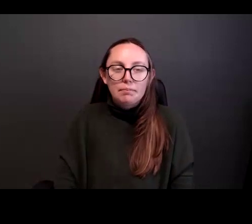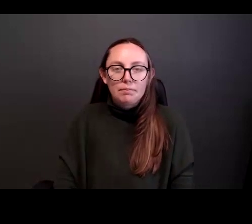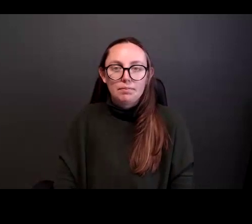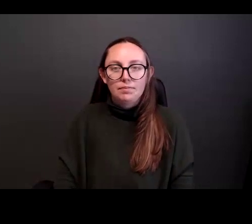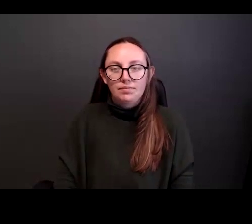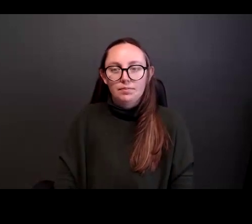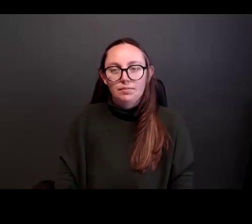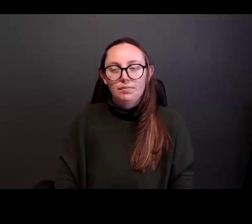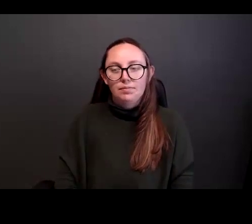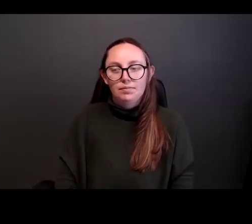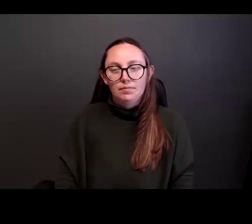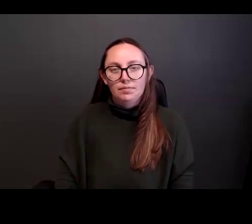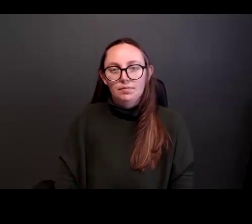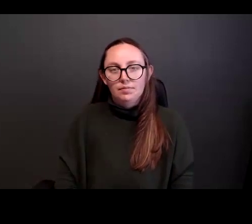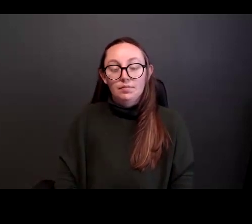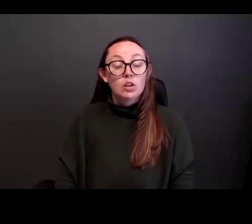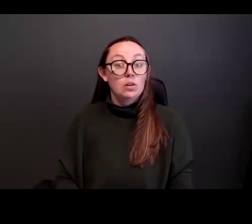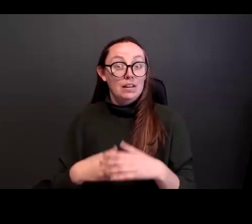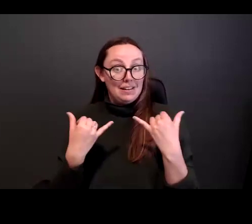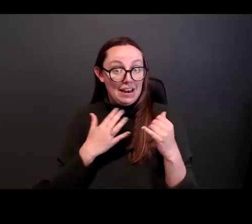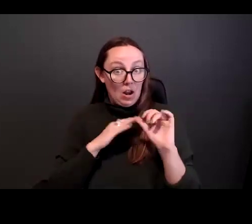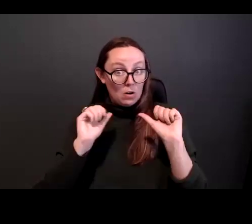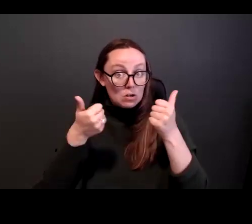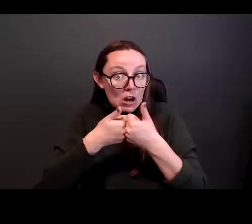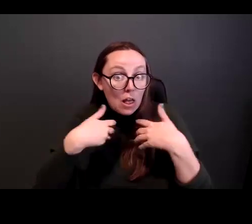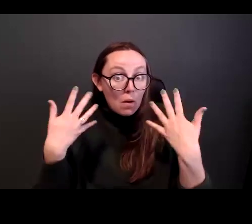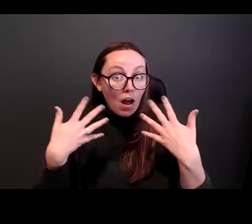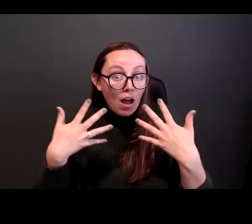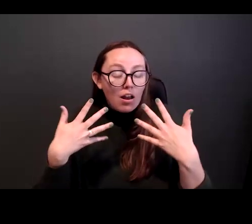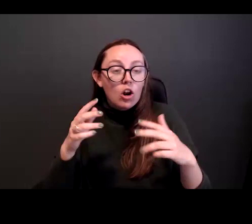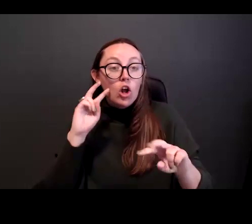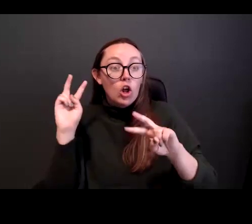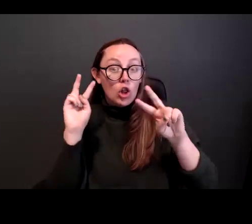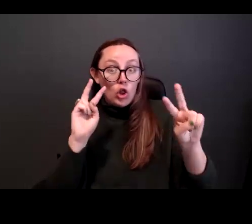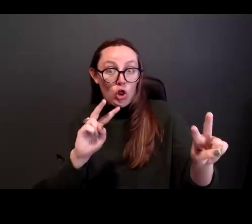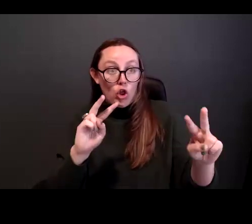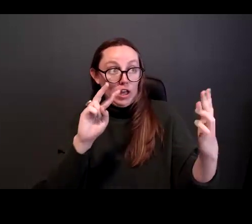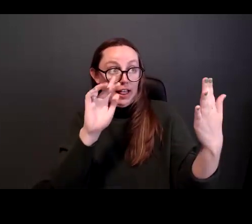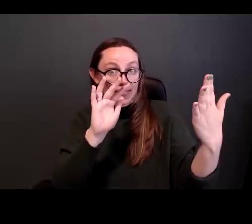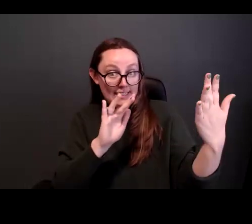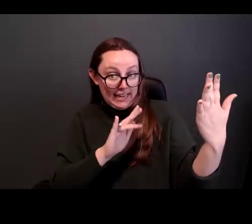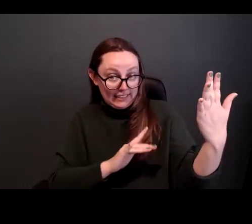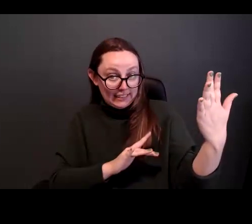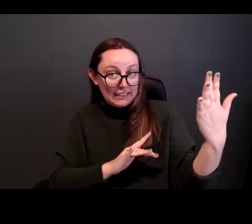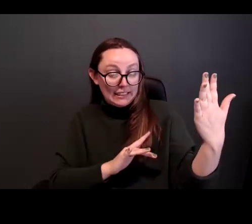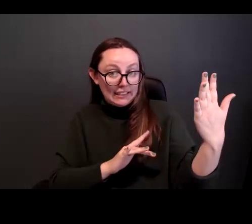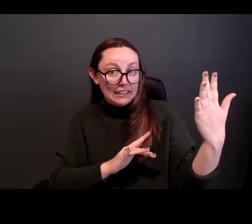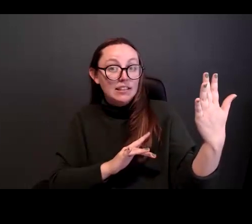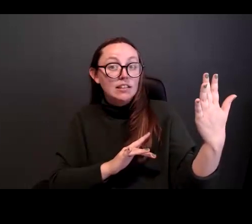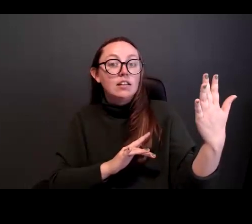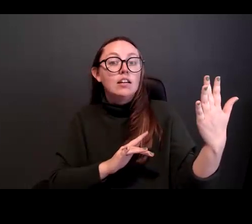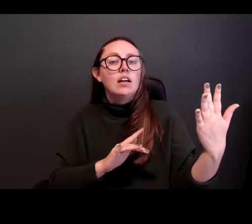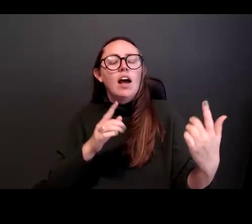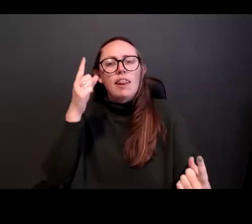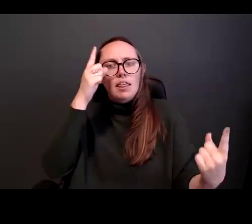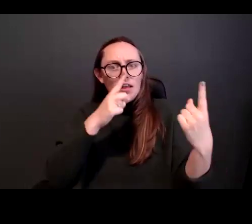you to look at this text and start thinking about how you would create a